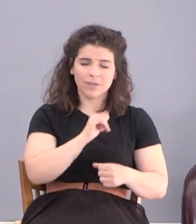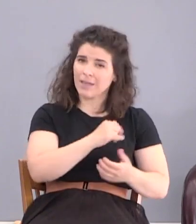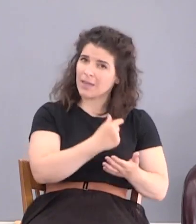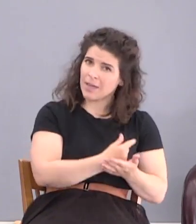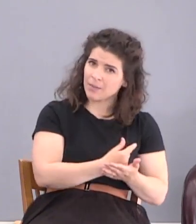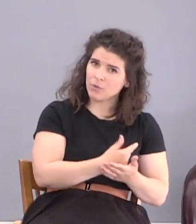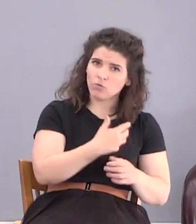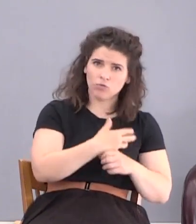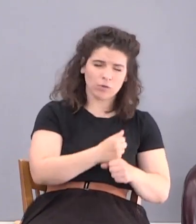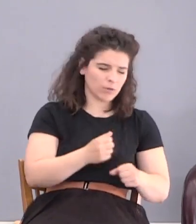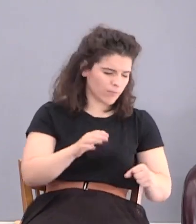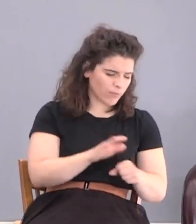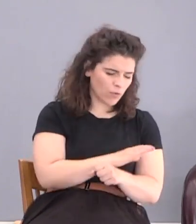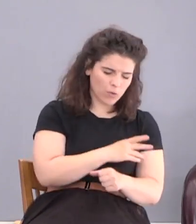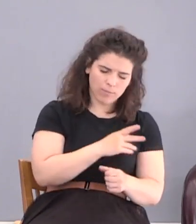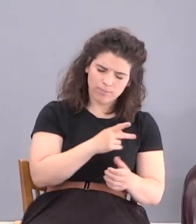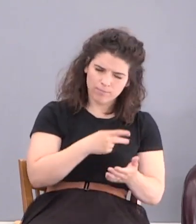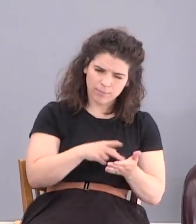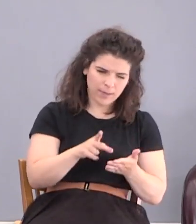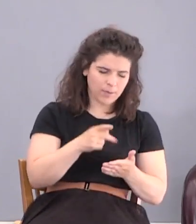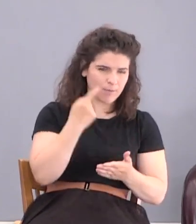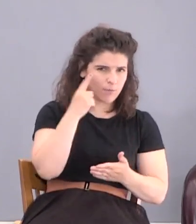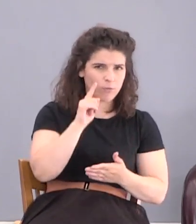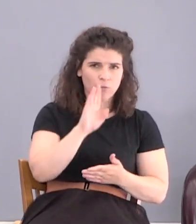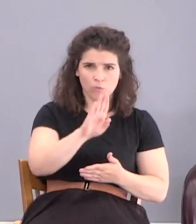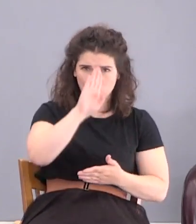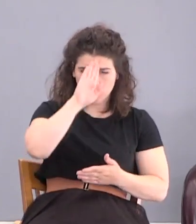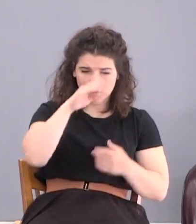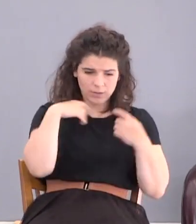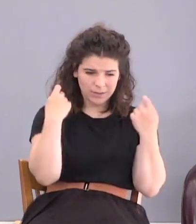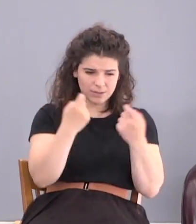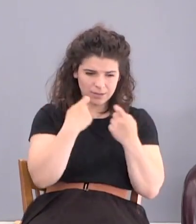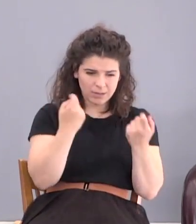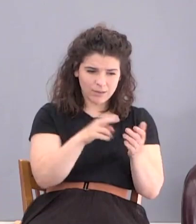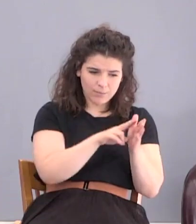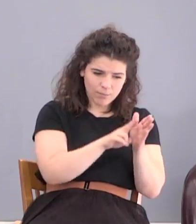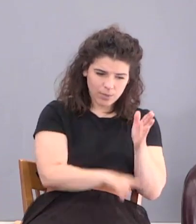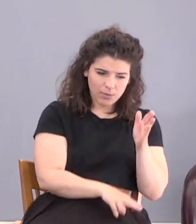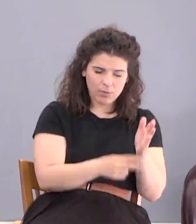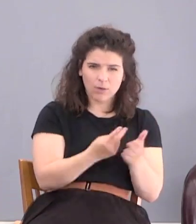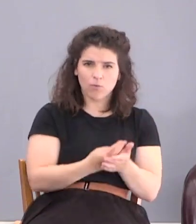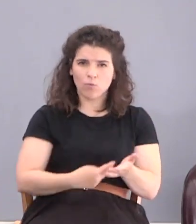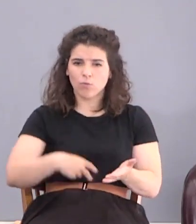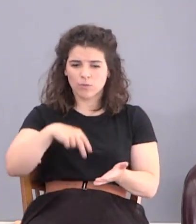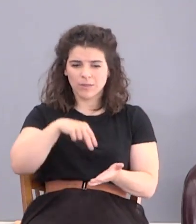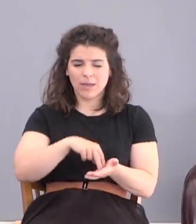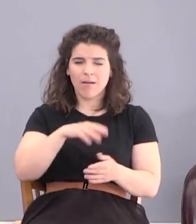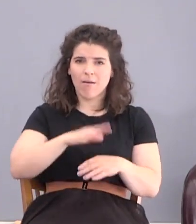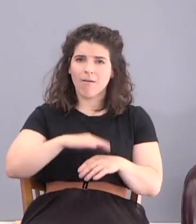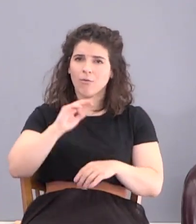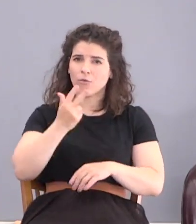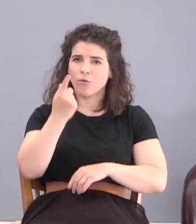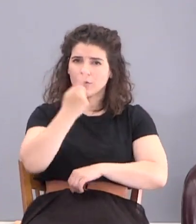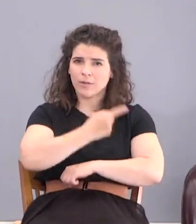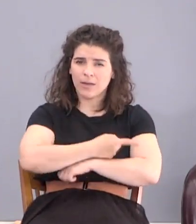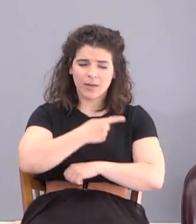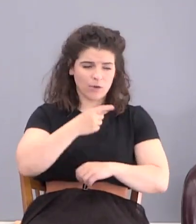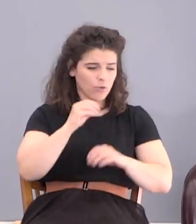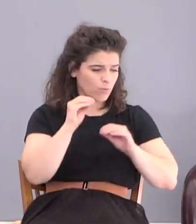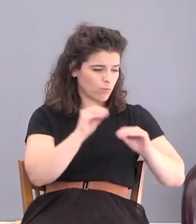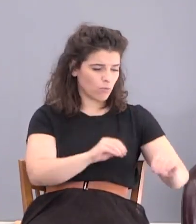cross, the full, complete payment for your sins, he was buried and rose again the third day. When you put your faith and your trust in